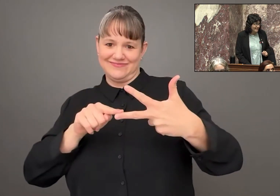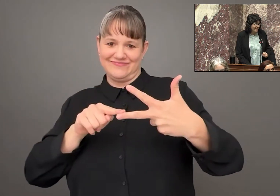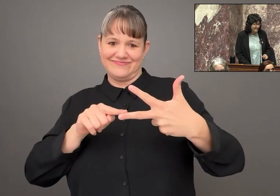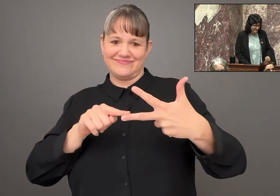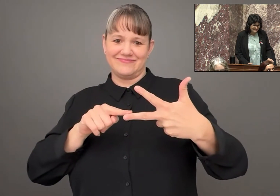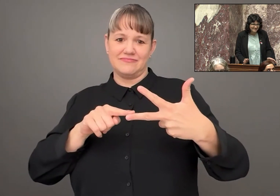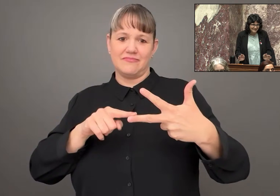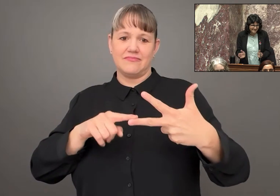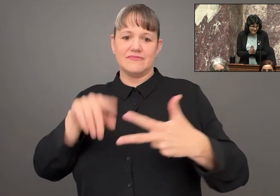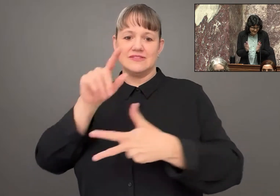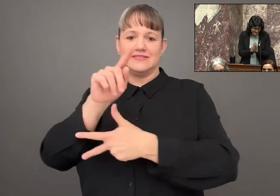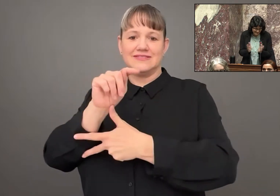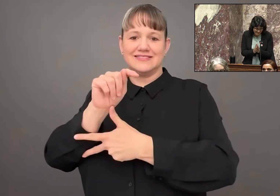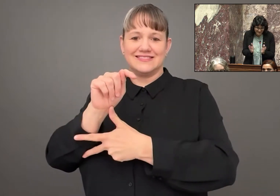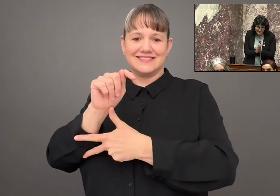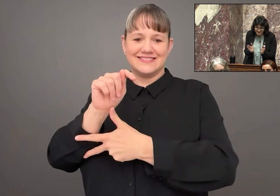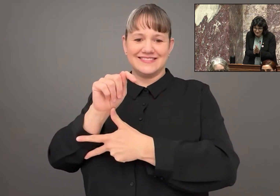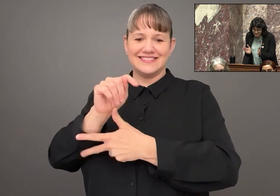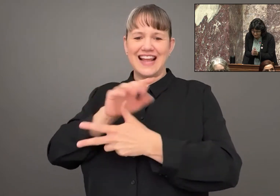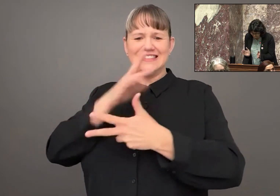see you today.